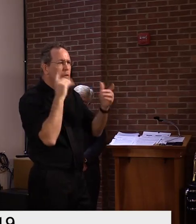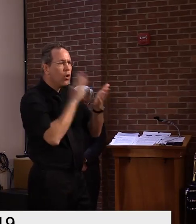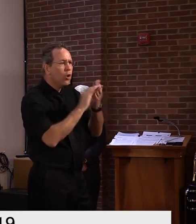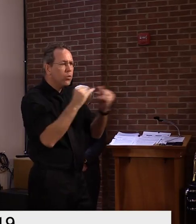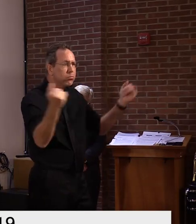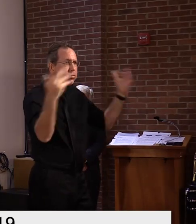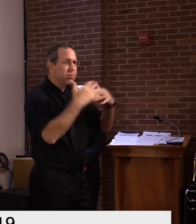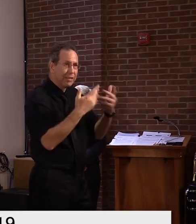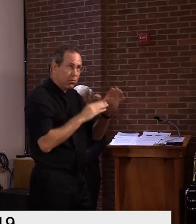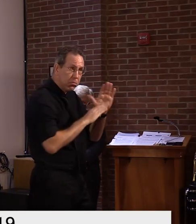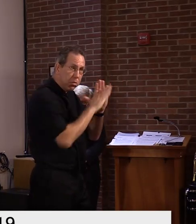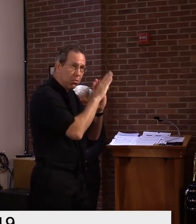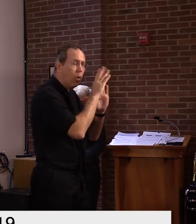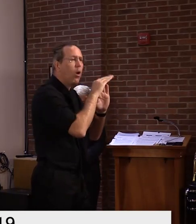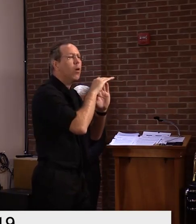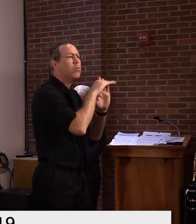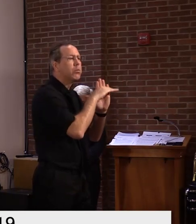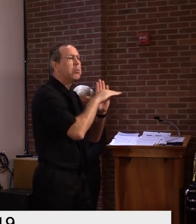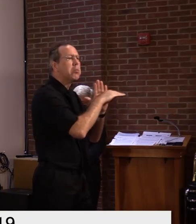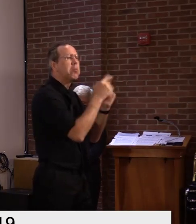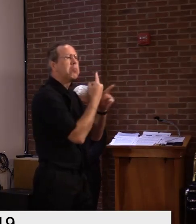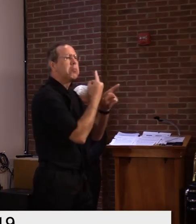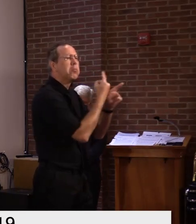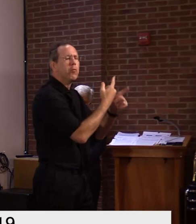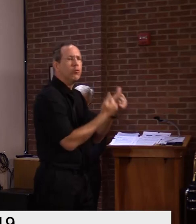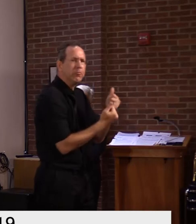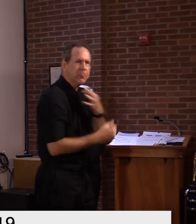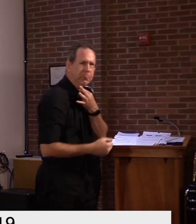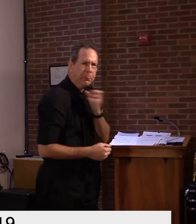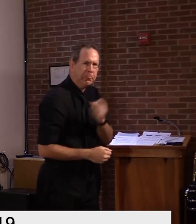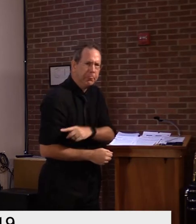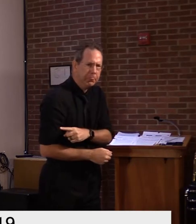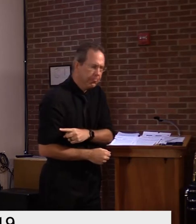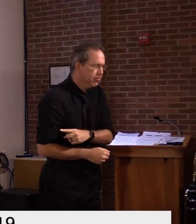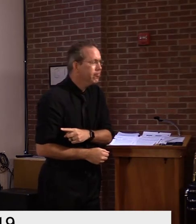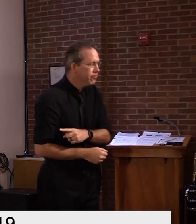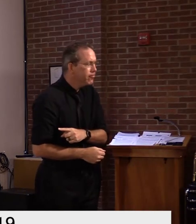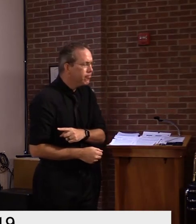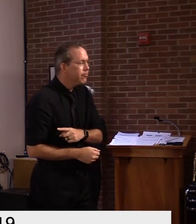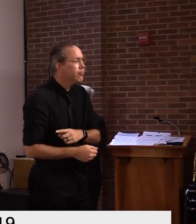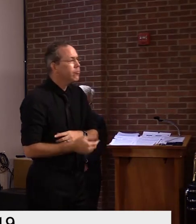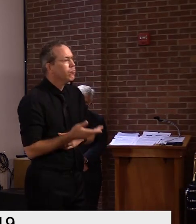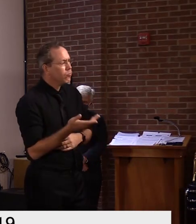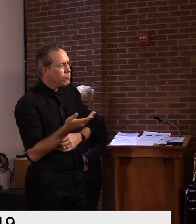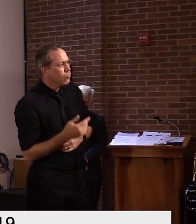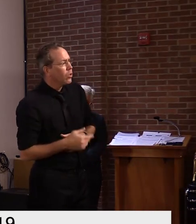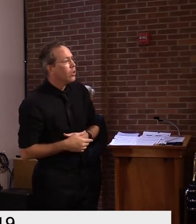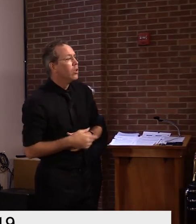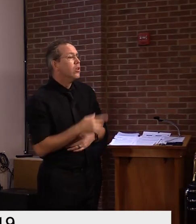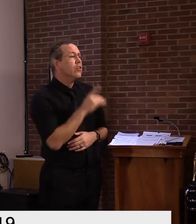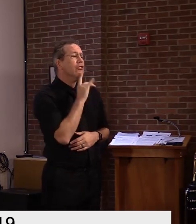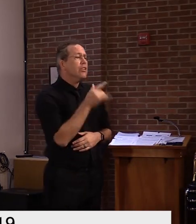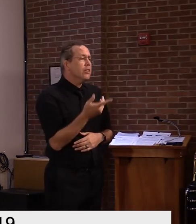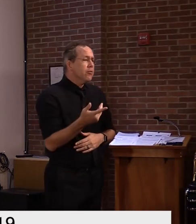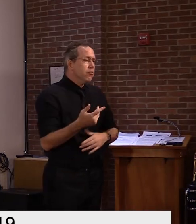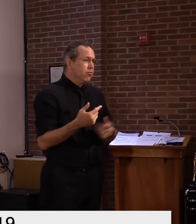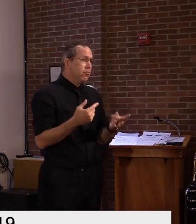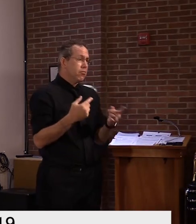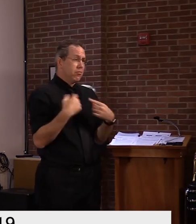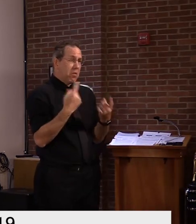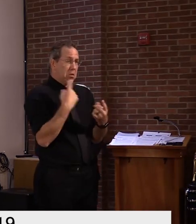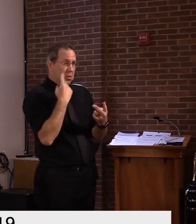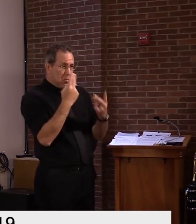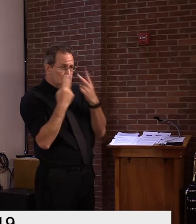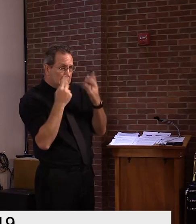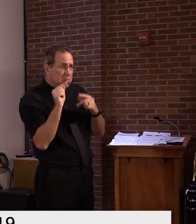So even now, the rise in cases is fairly minuscule when you think about